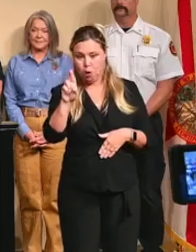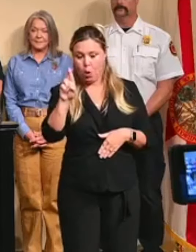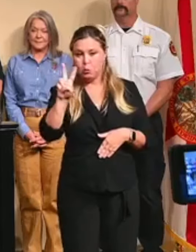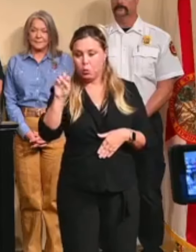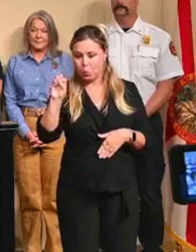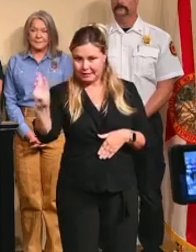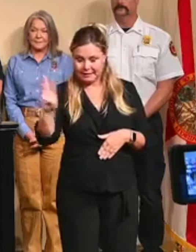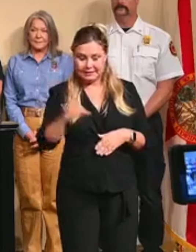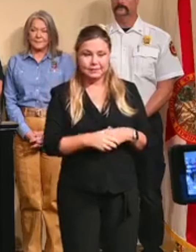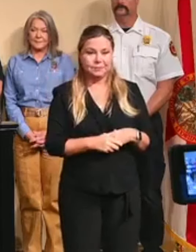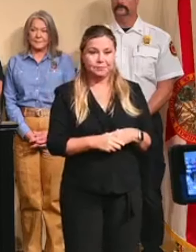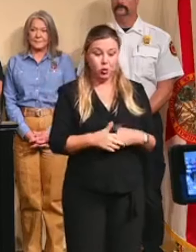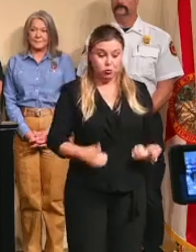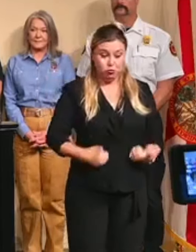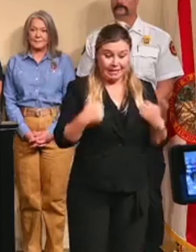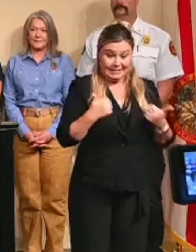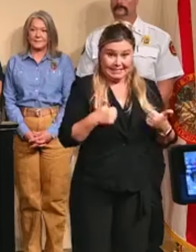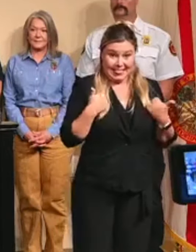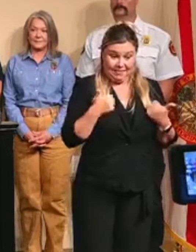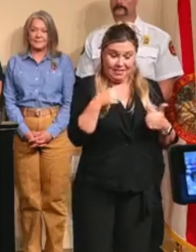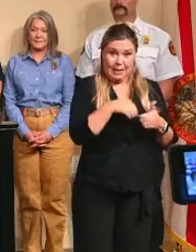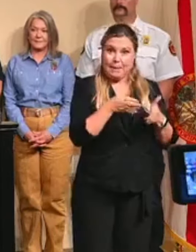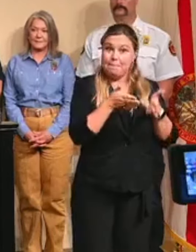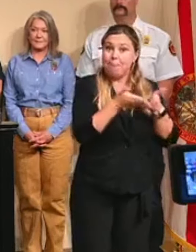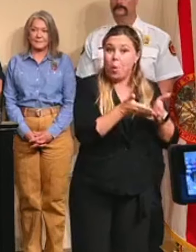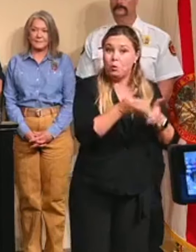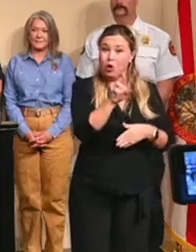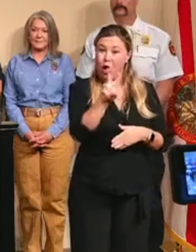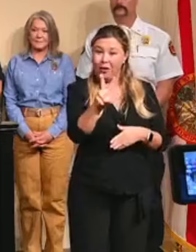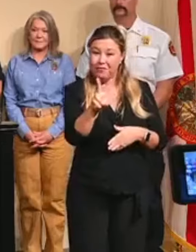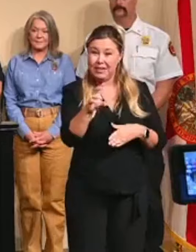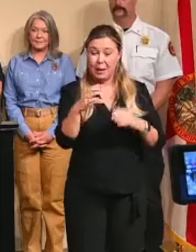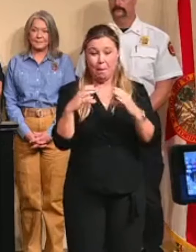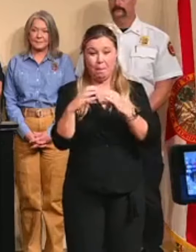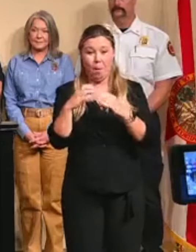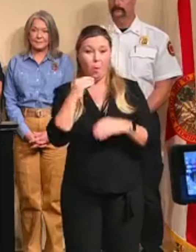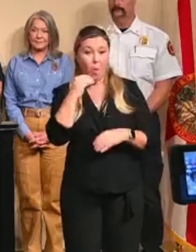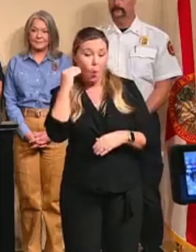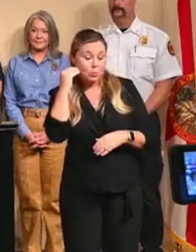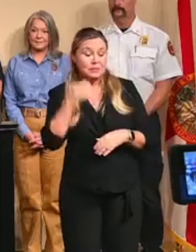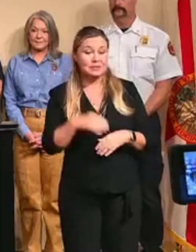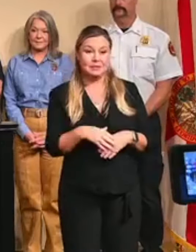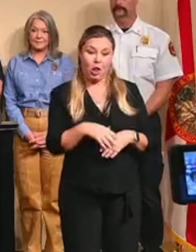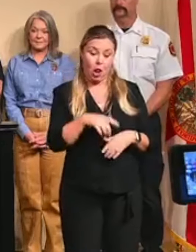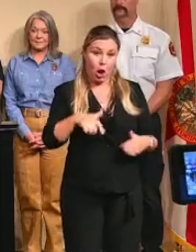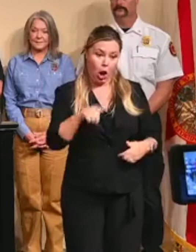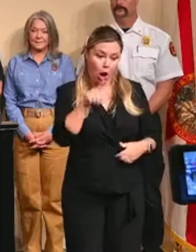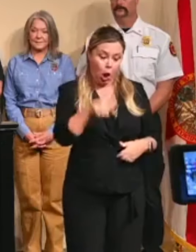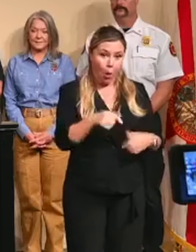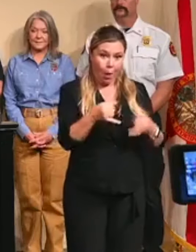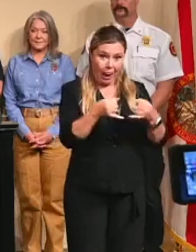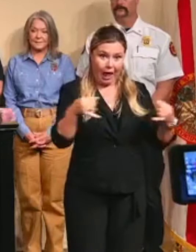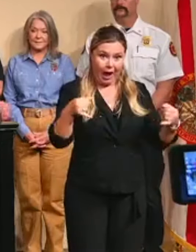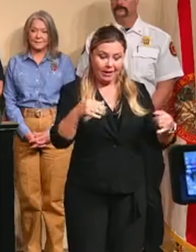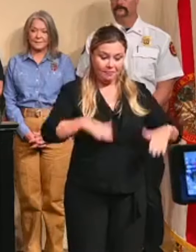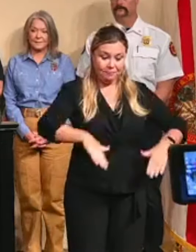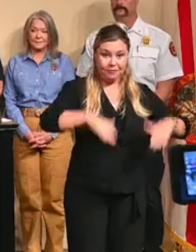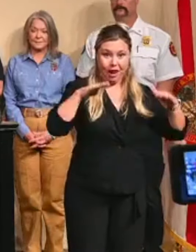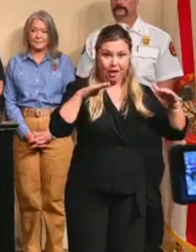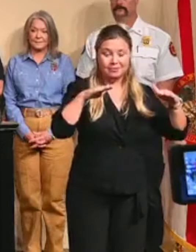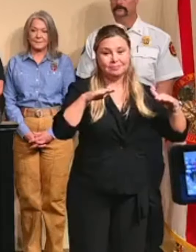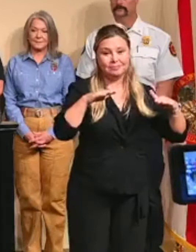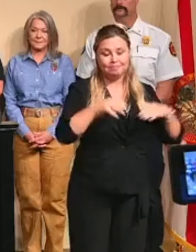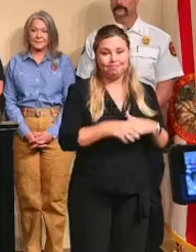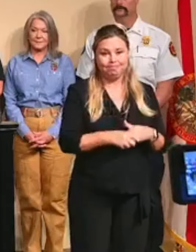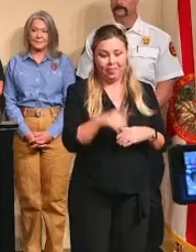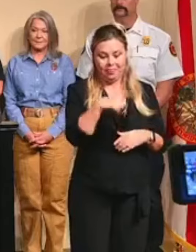206. Residents living in boats, RVs, mobile homes, and low-lying flood-prone areas.